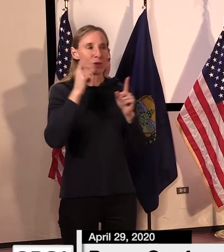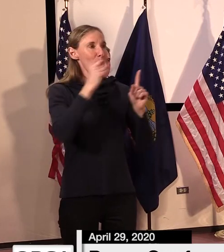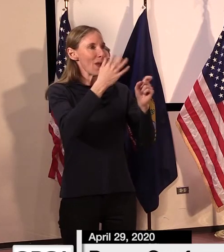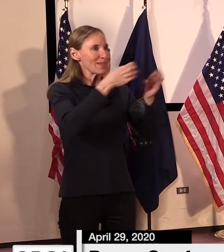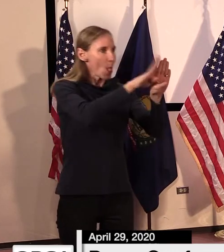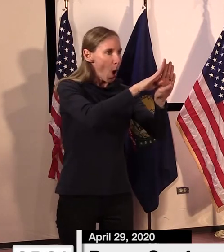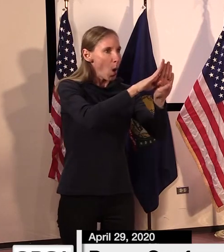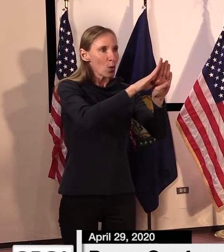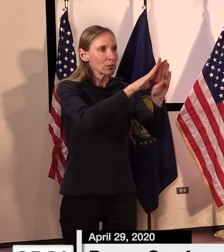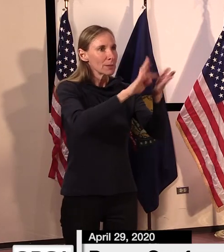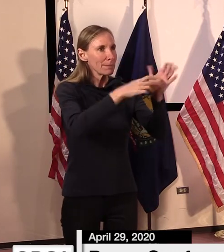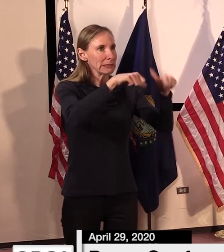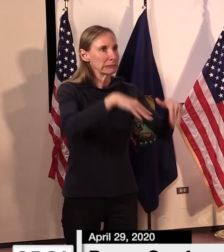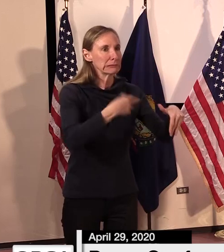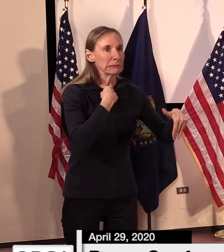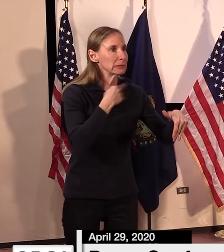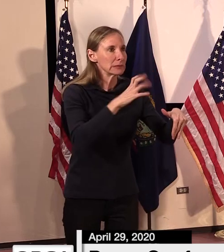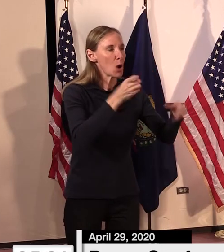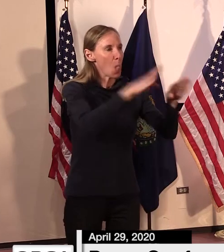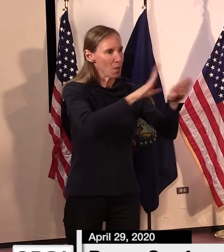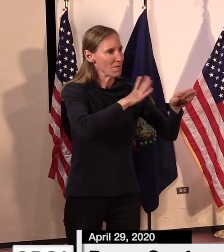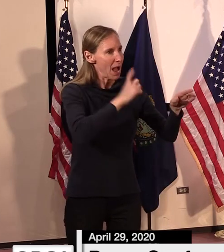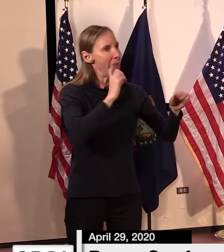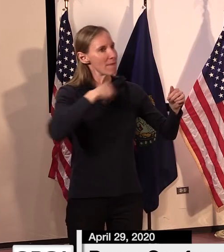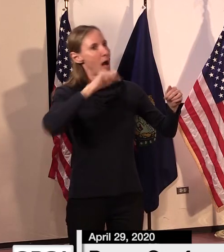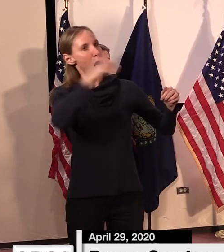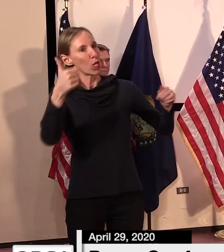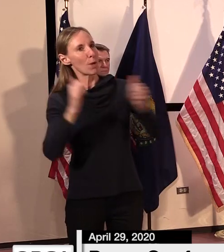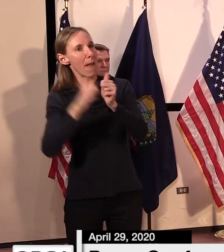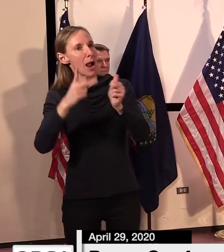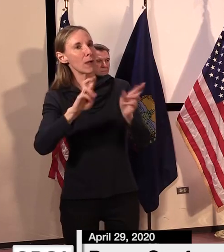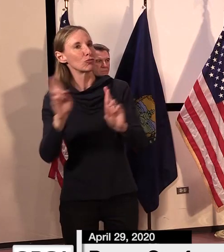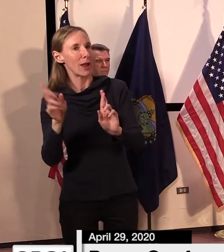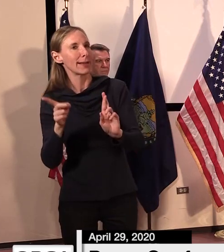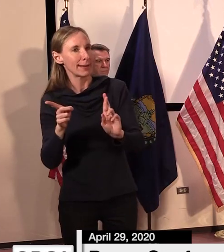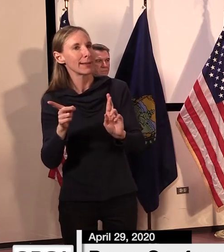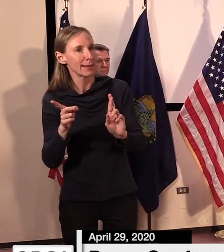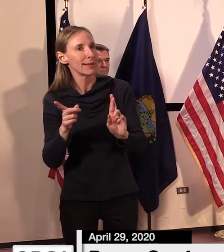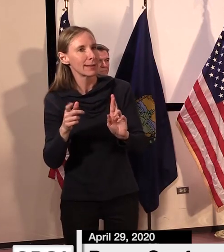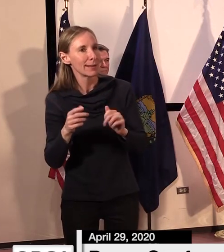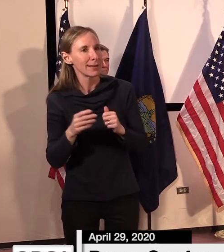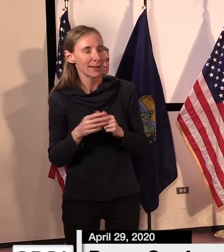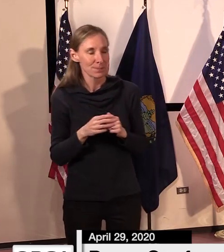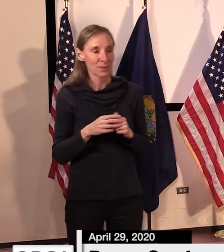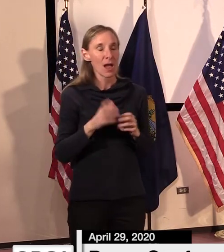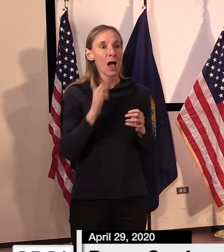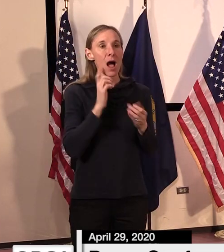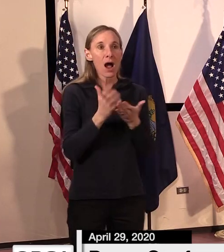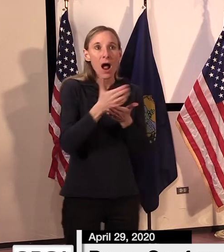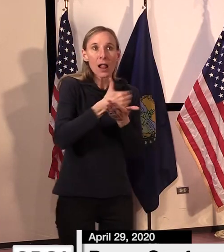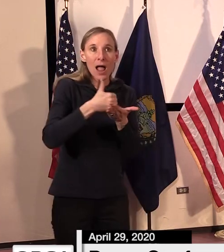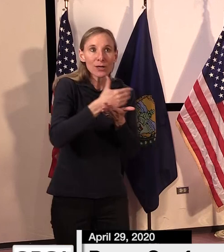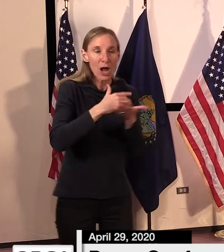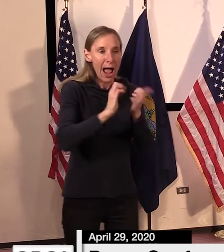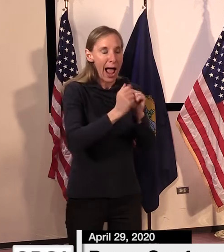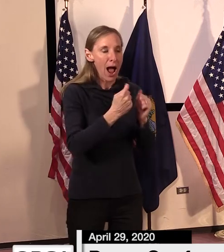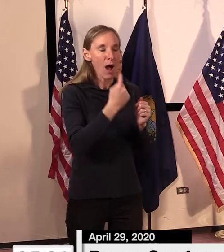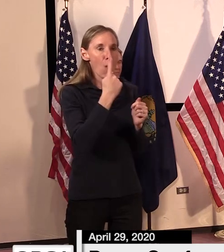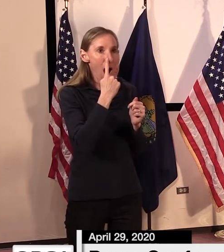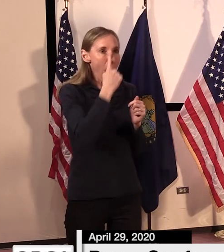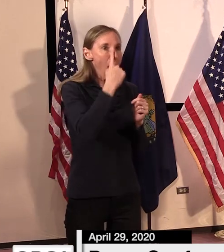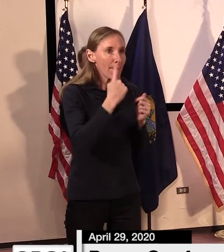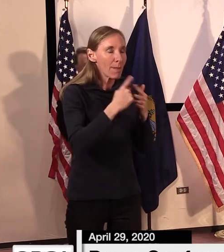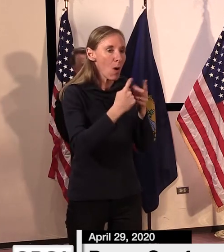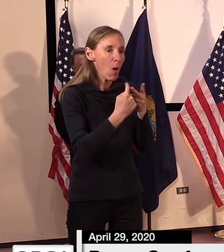shut down and the whole operation suffers. Likewise, on the collection side, we have capacity within our